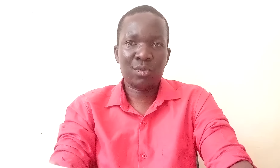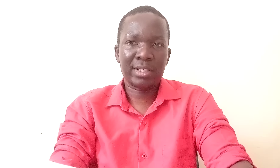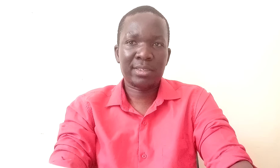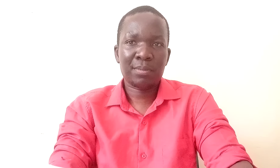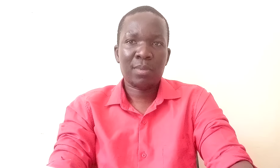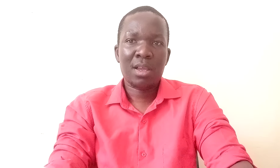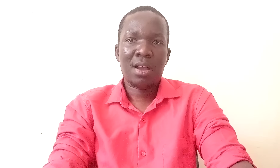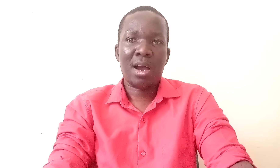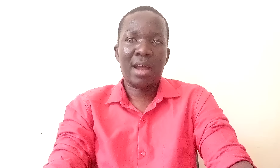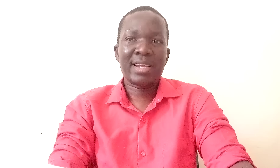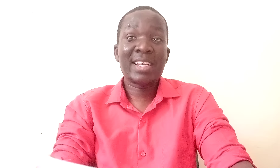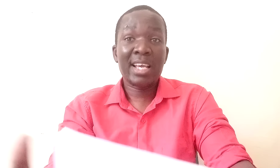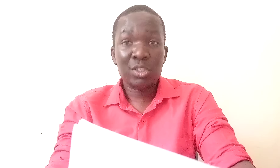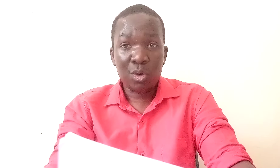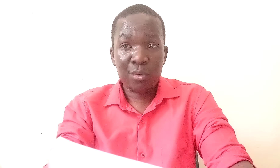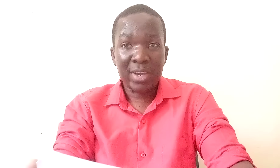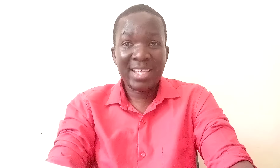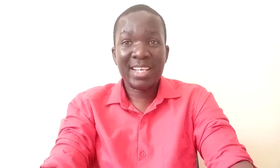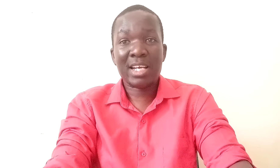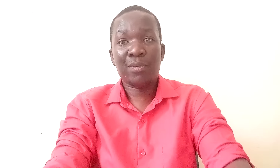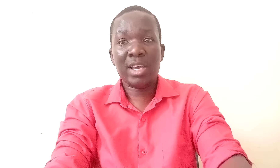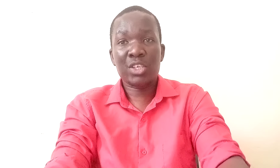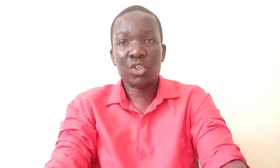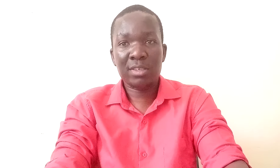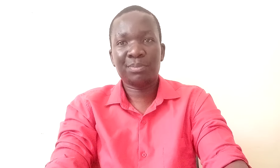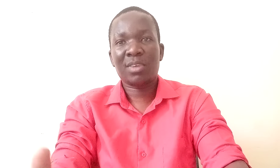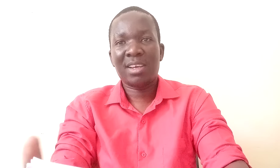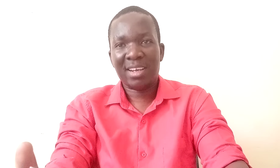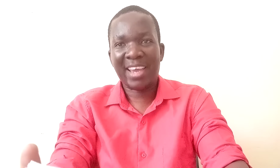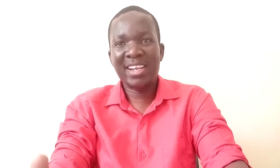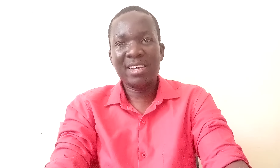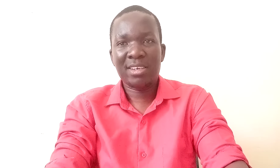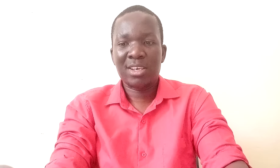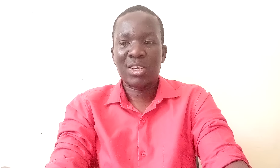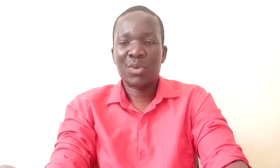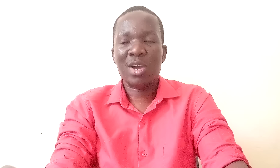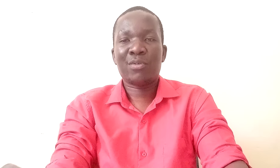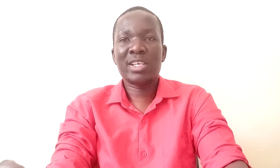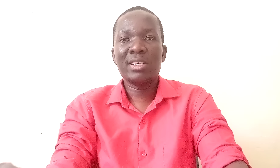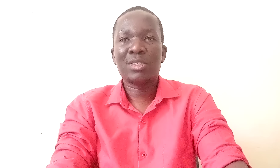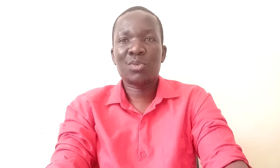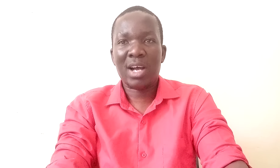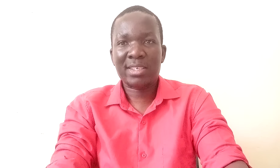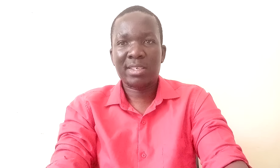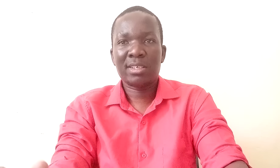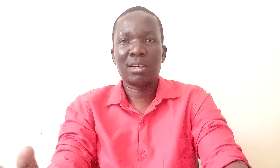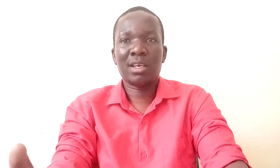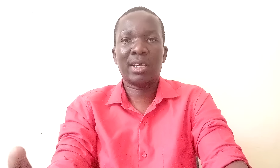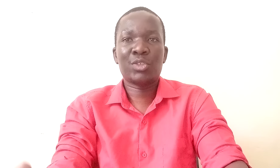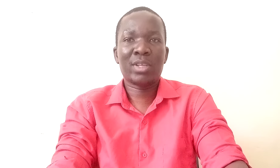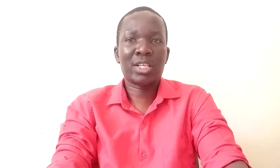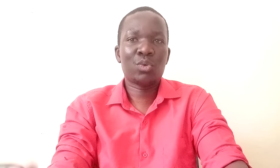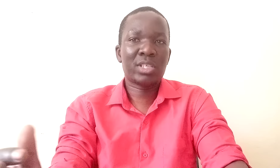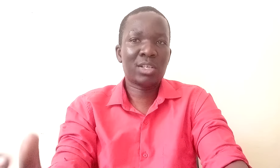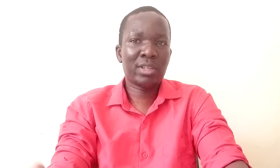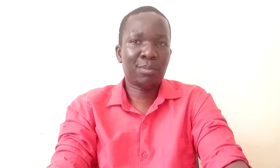likewise. And in case of any clarification, kindly, you are free to ask. Ensure that you send on the